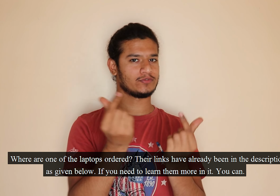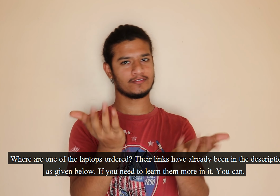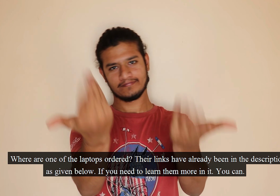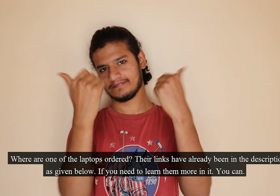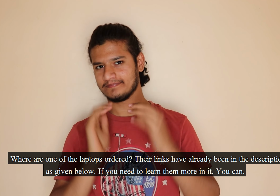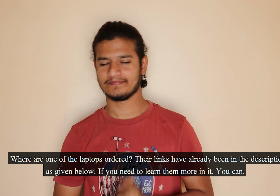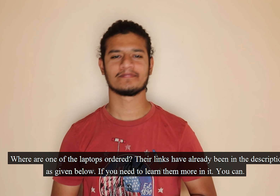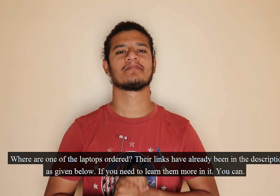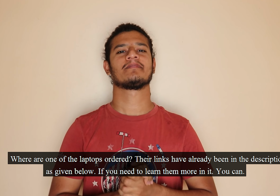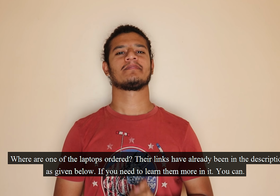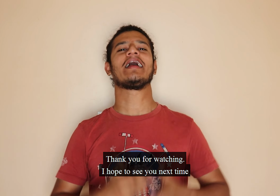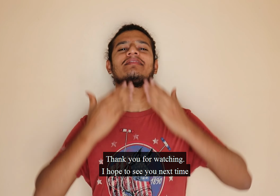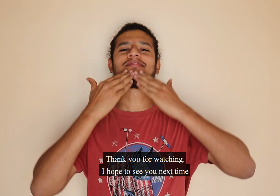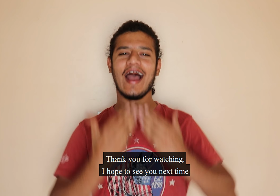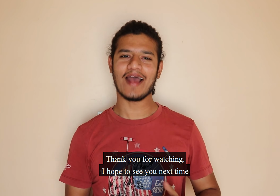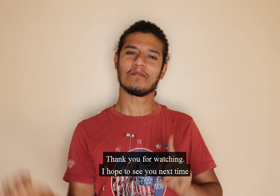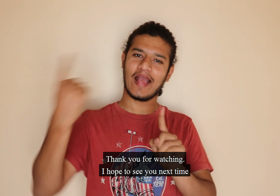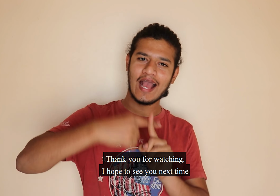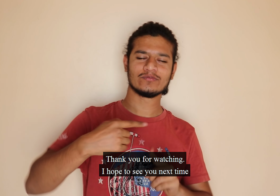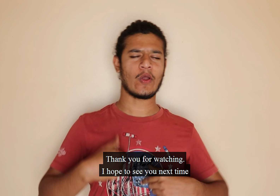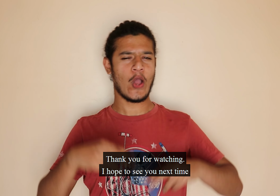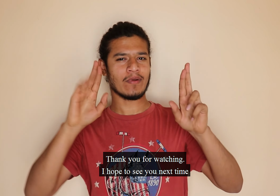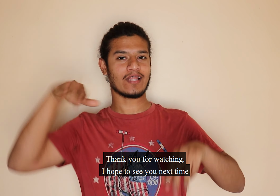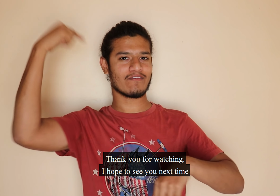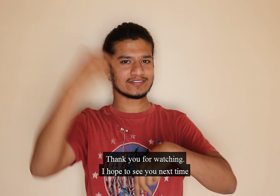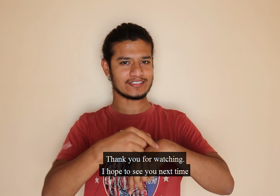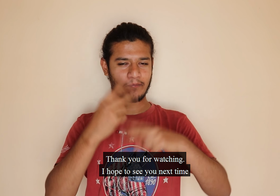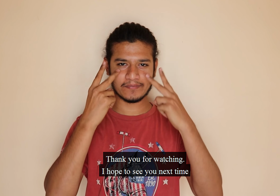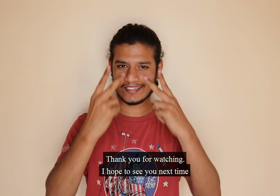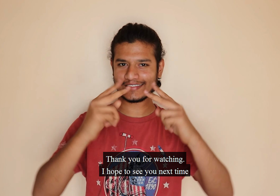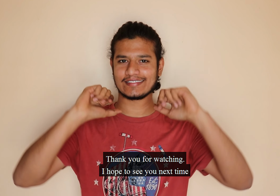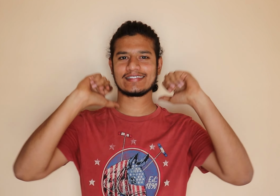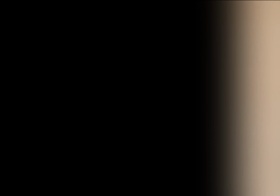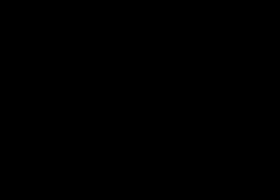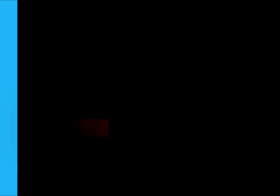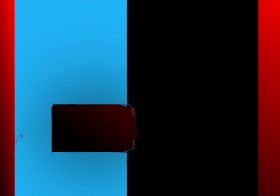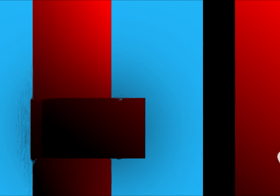you can. Thank you for watching. I hope to see you next time.